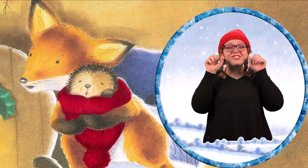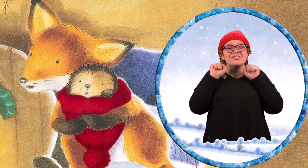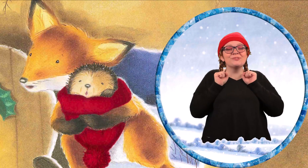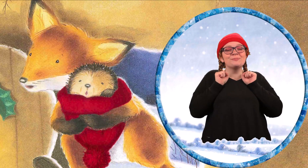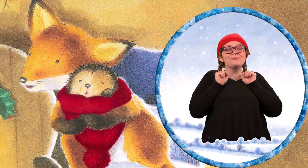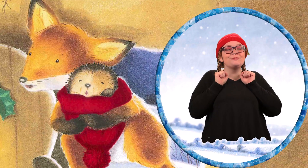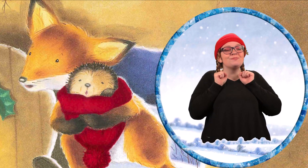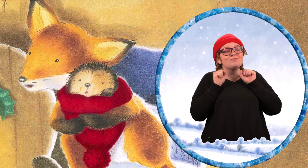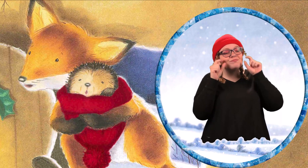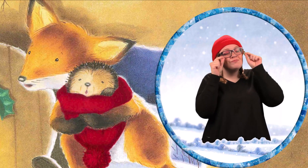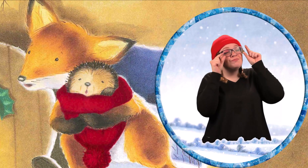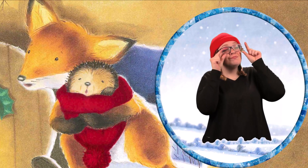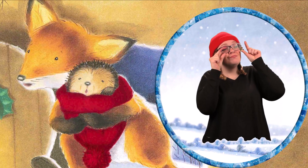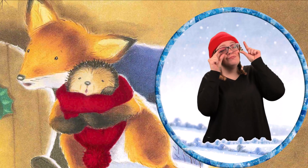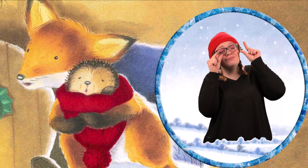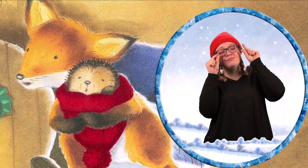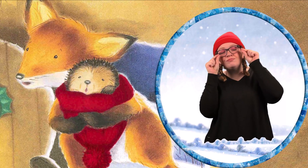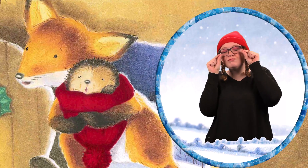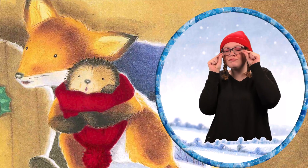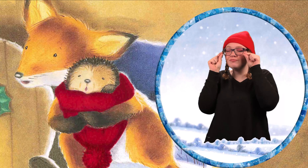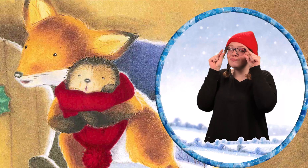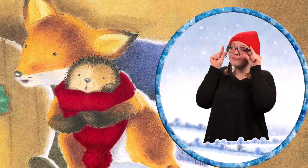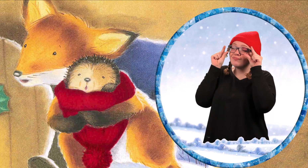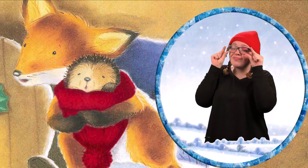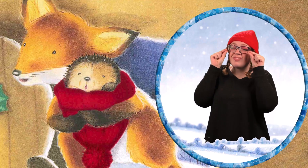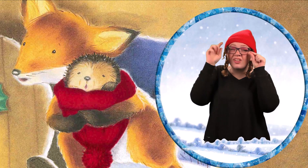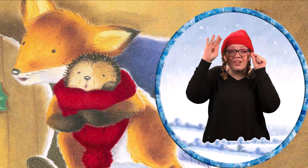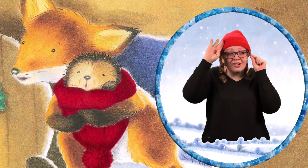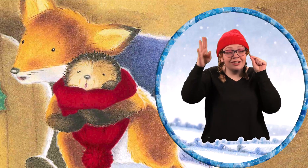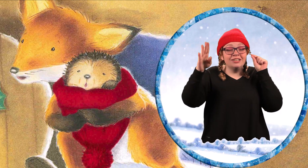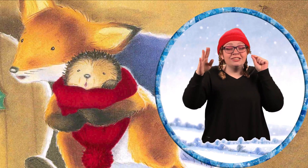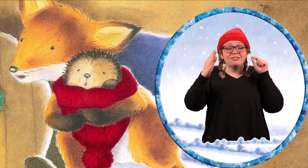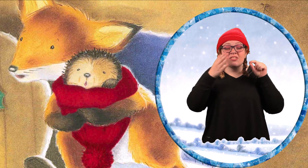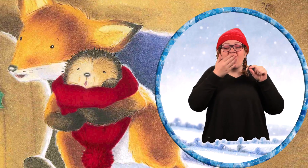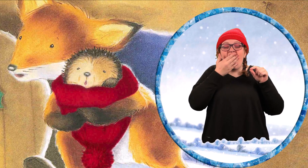Little Hedgehog opened his eyes.